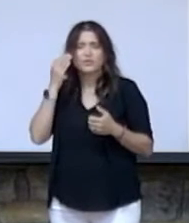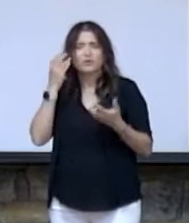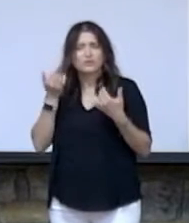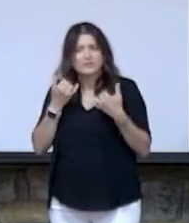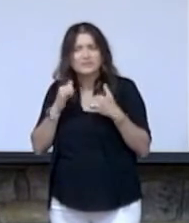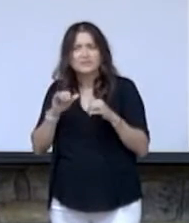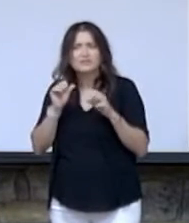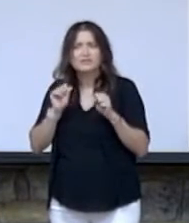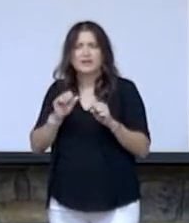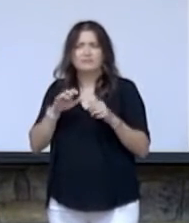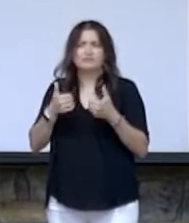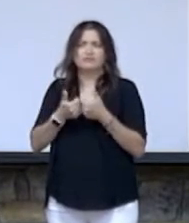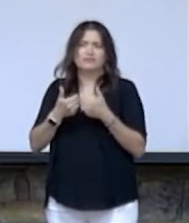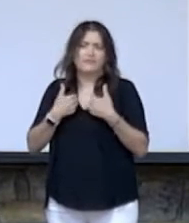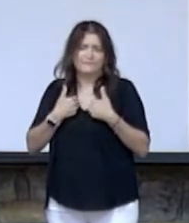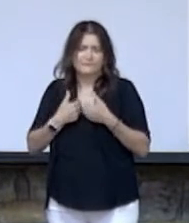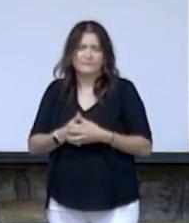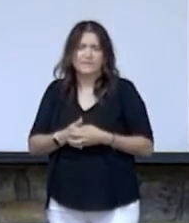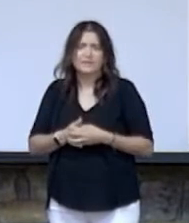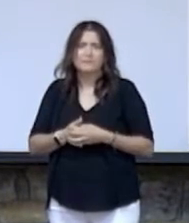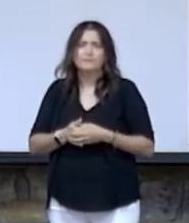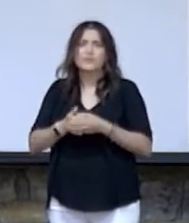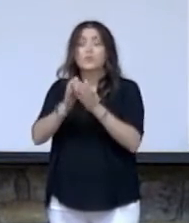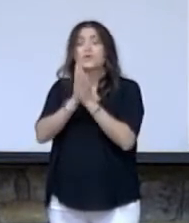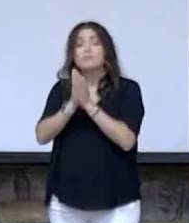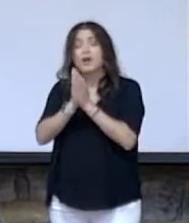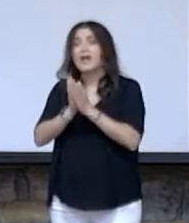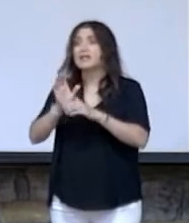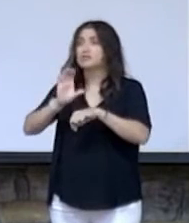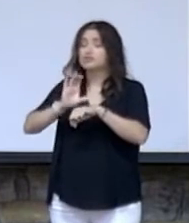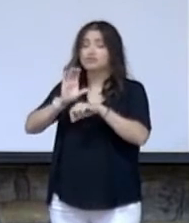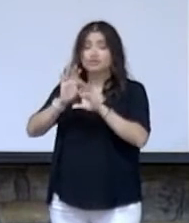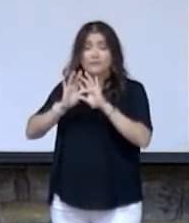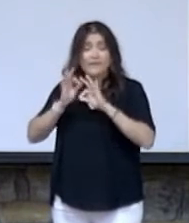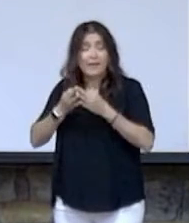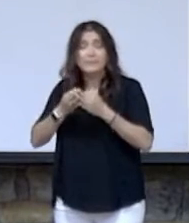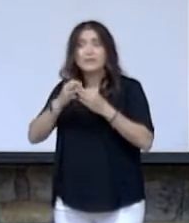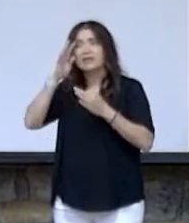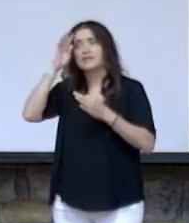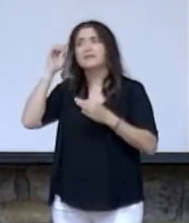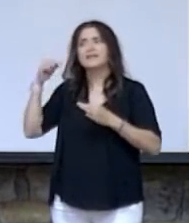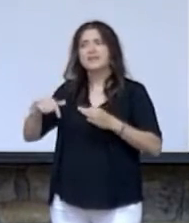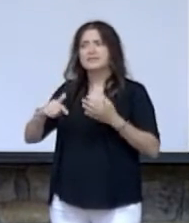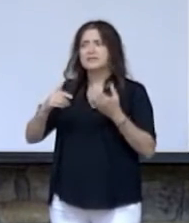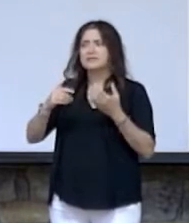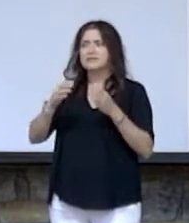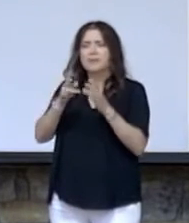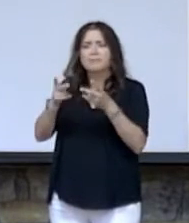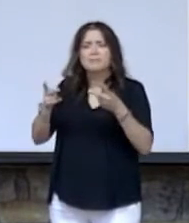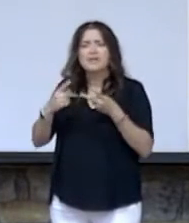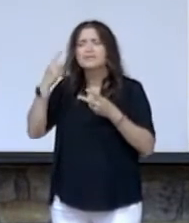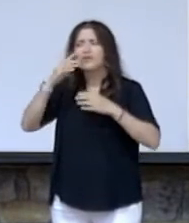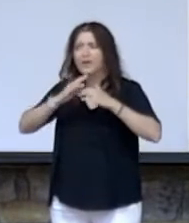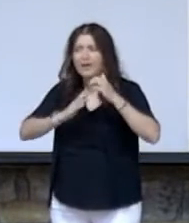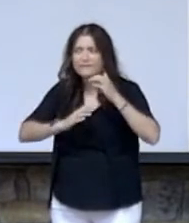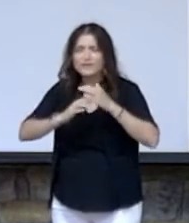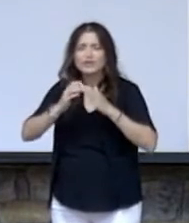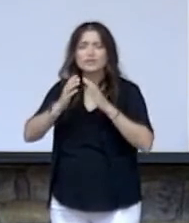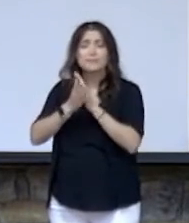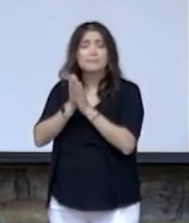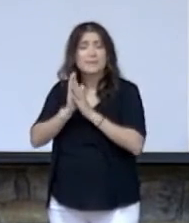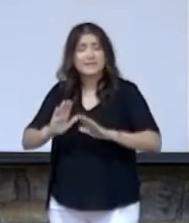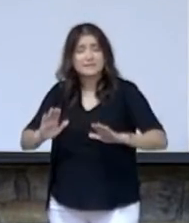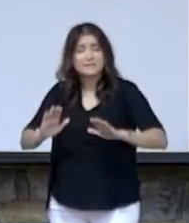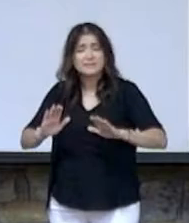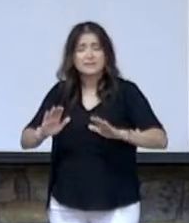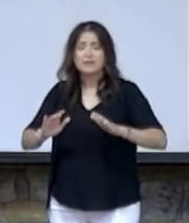through difficulty. God, we pray that as a church family that this will be a place of comfort and peace. But Father, most